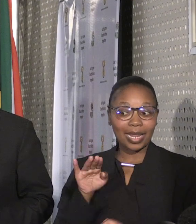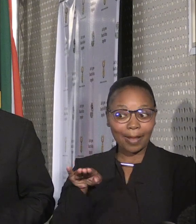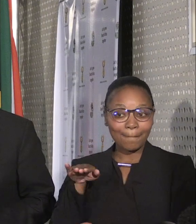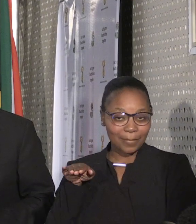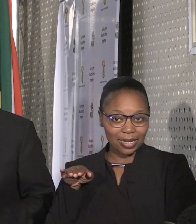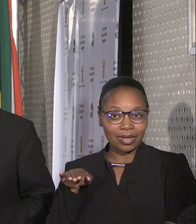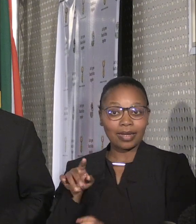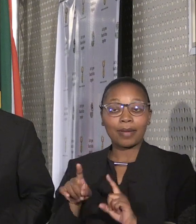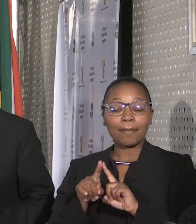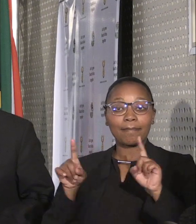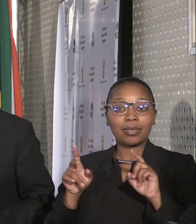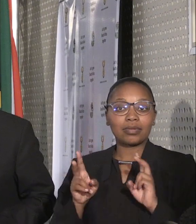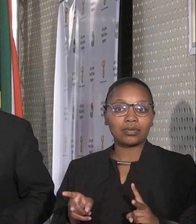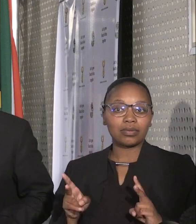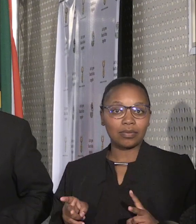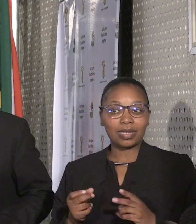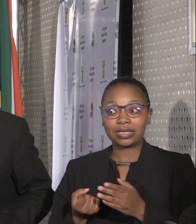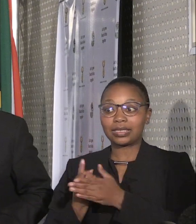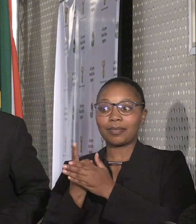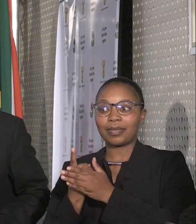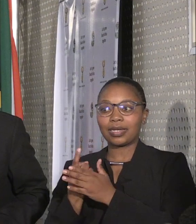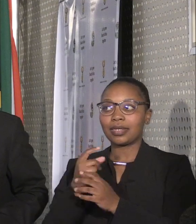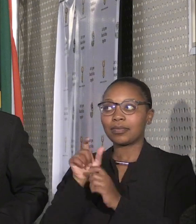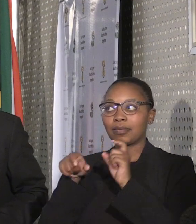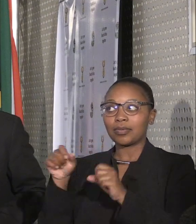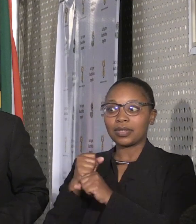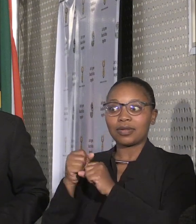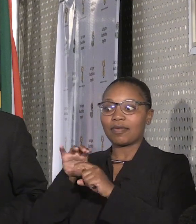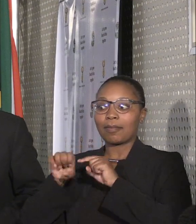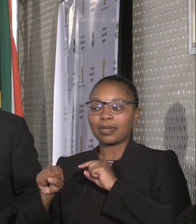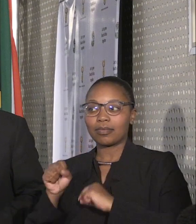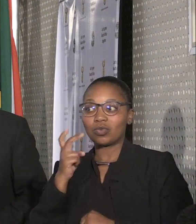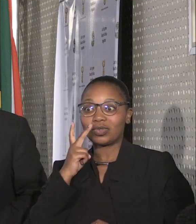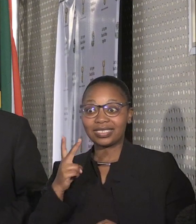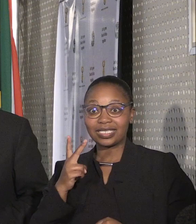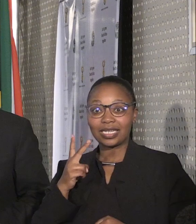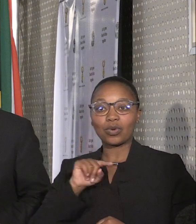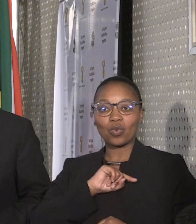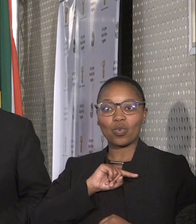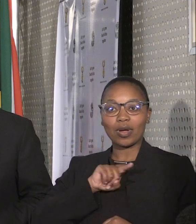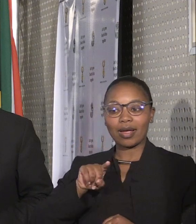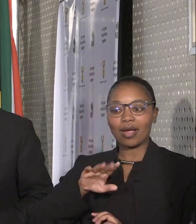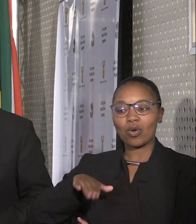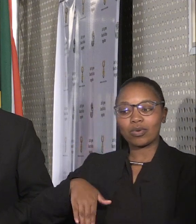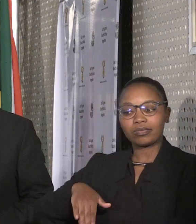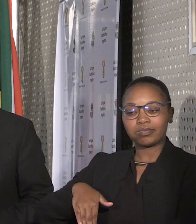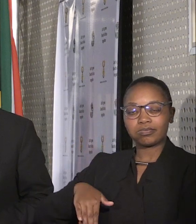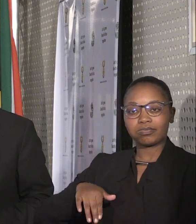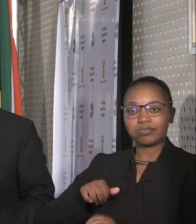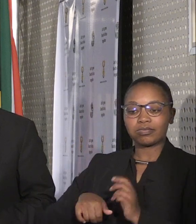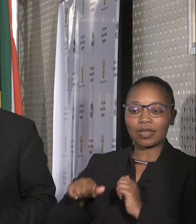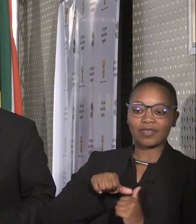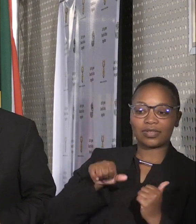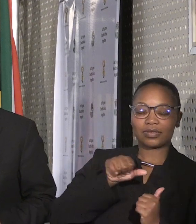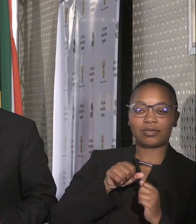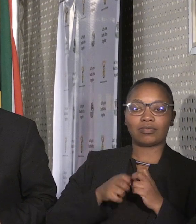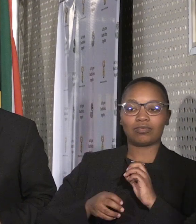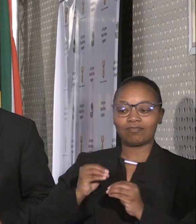go unnoticed due to automated reversal